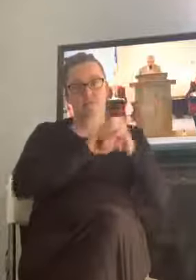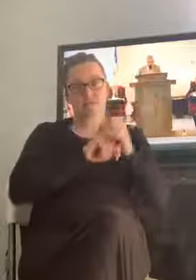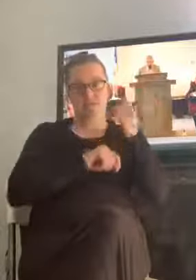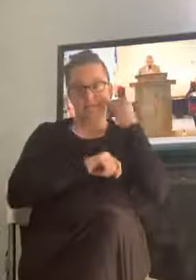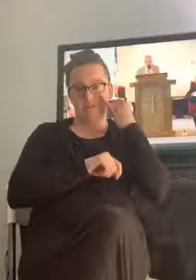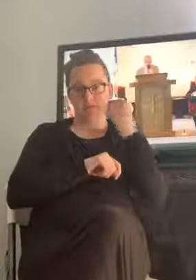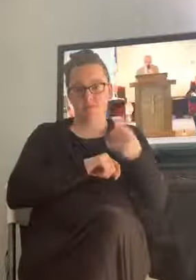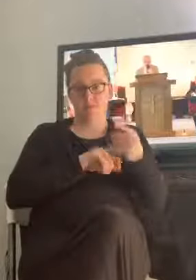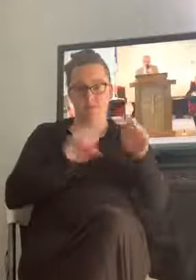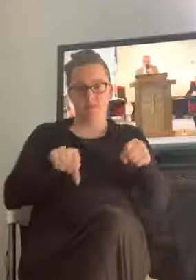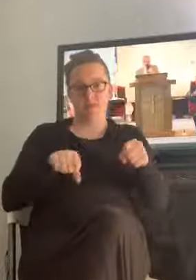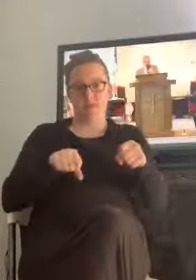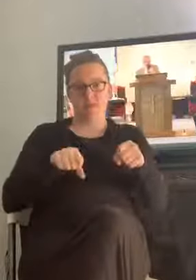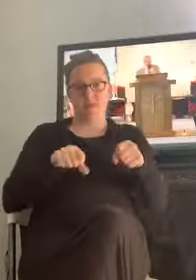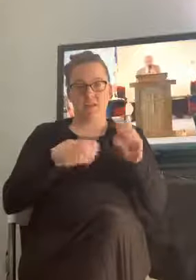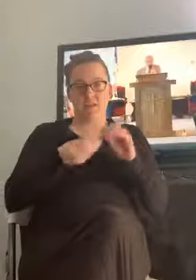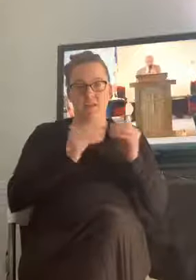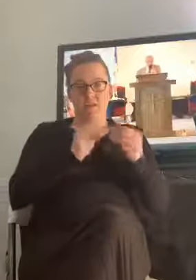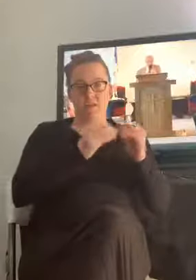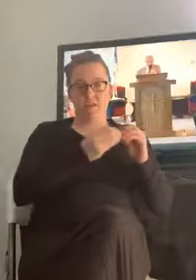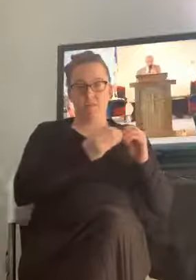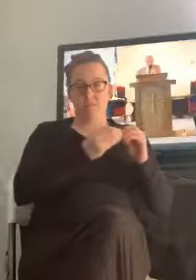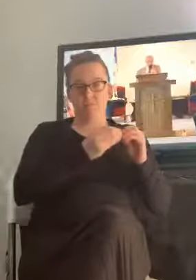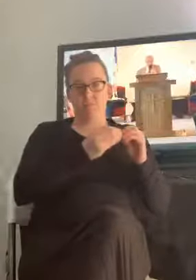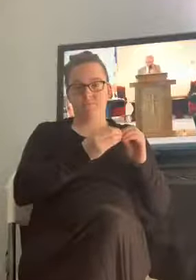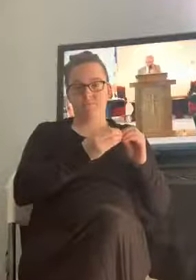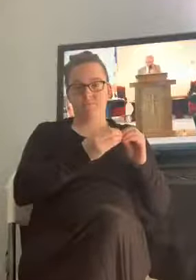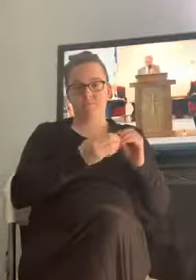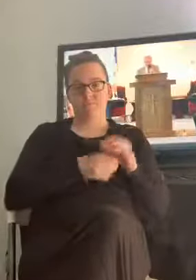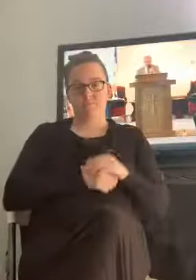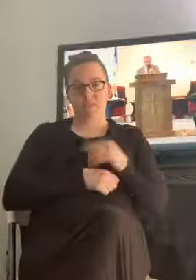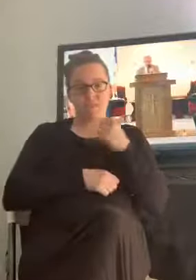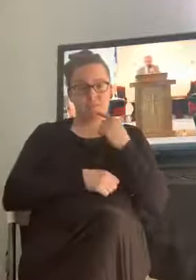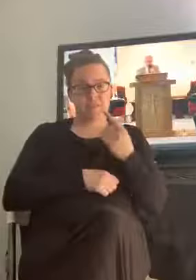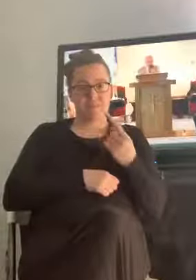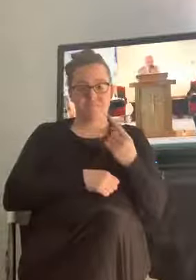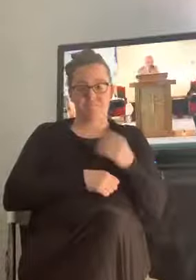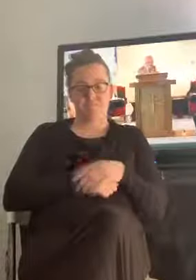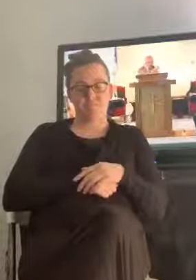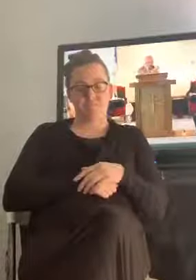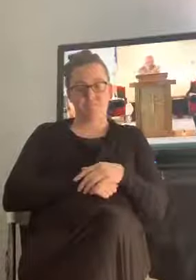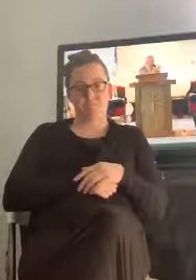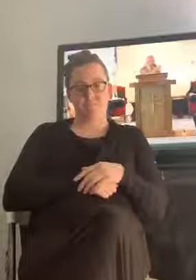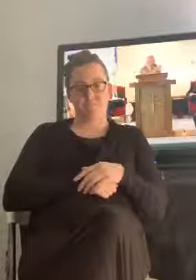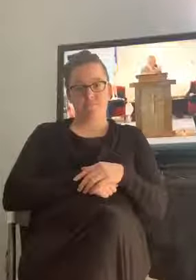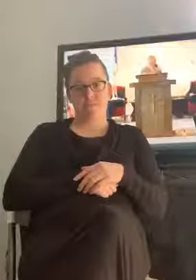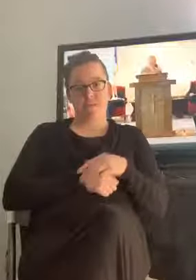them. Right. And he said unto him, so